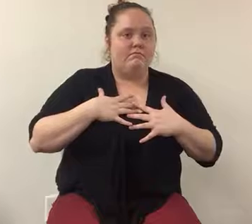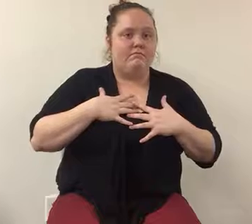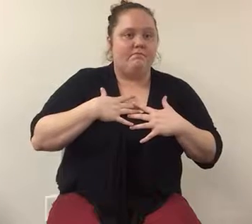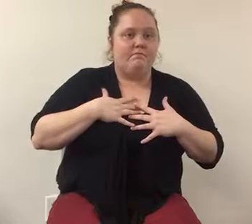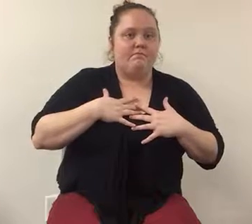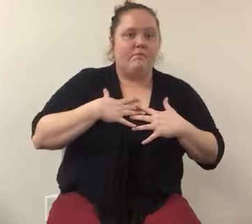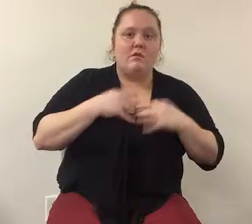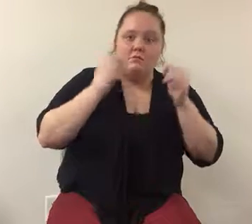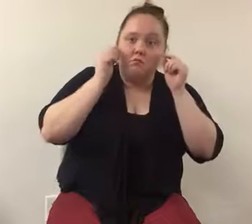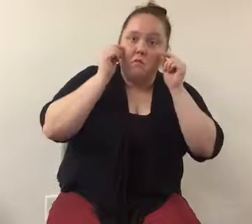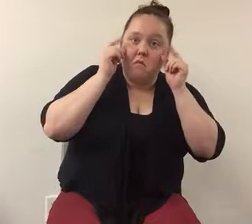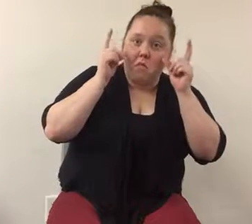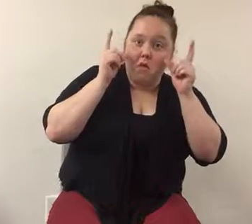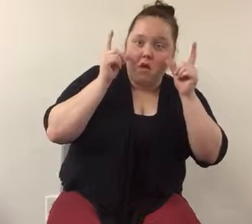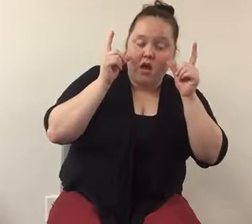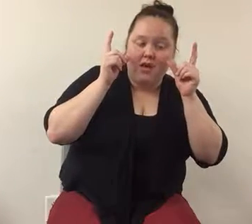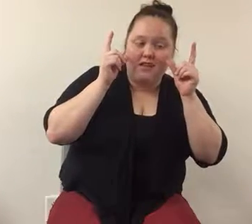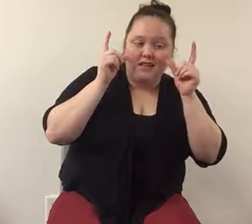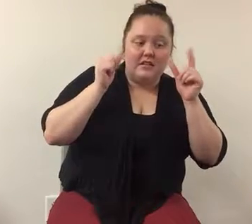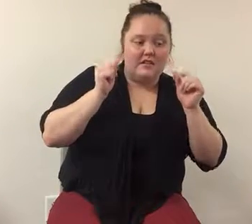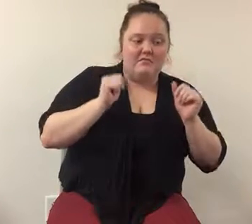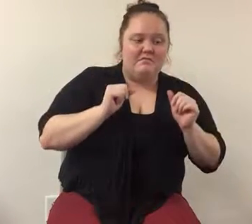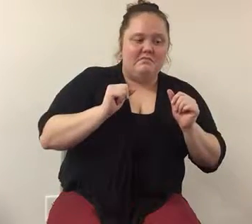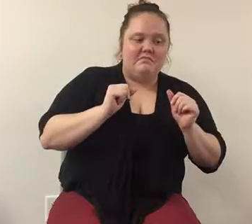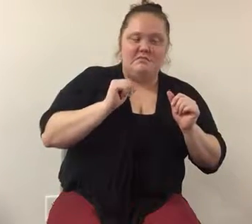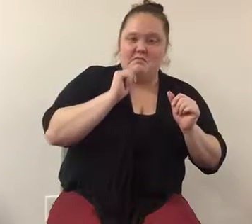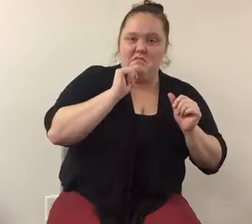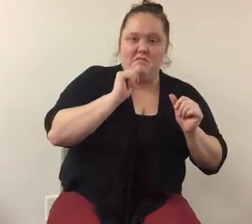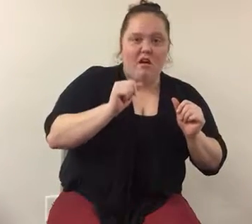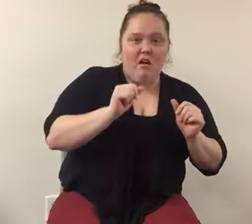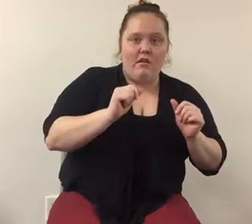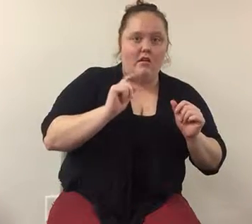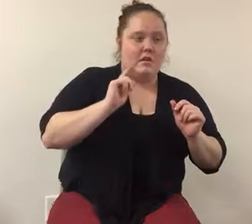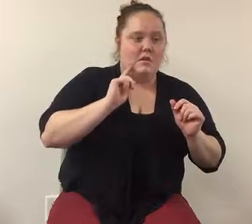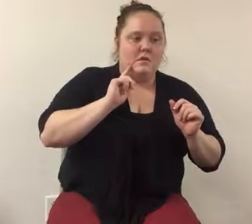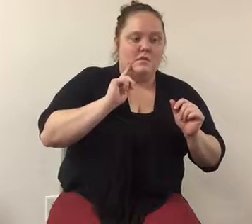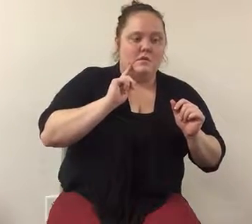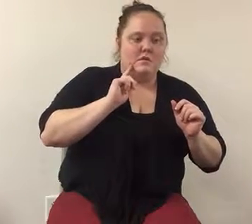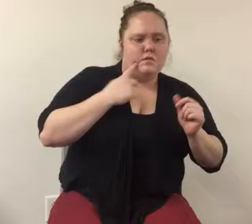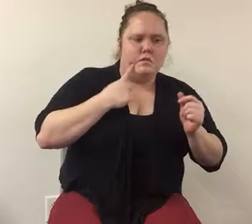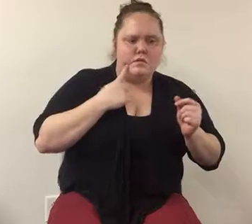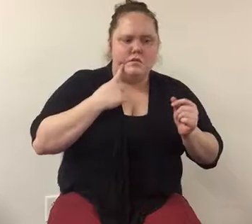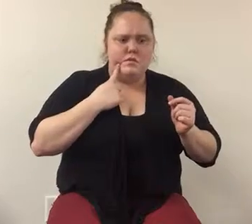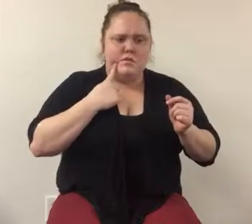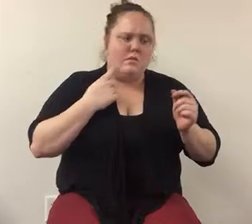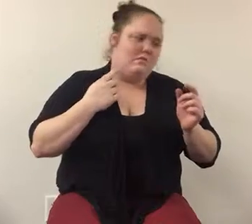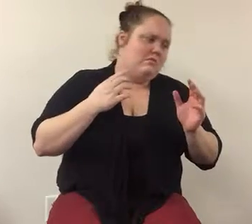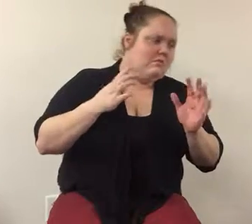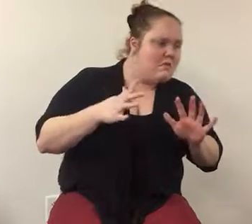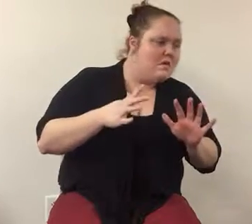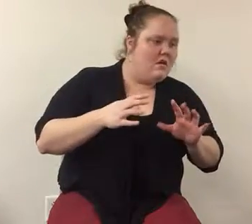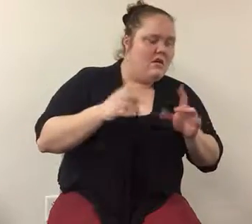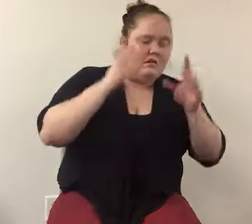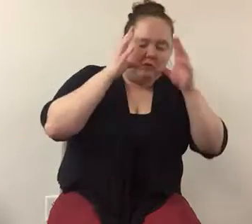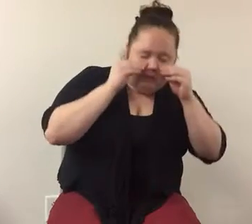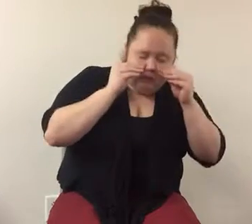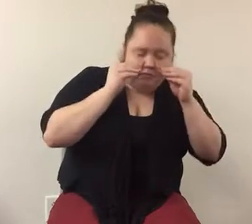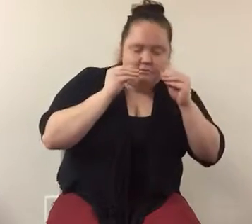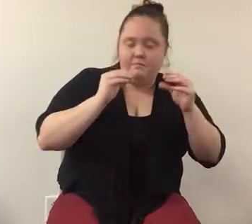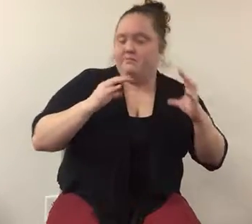with this, which kind of helps make the procedure be as safe as it is. But you are awake. You will have already